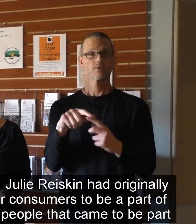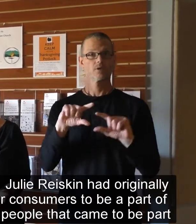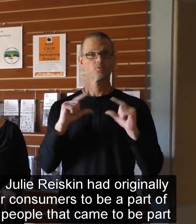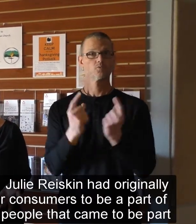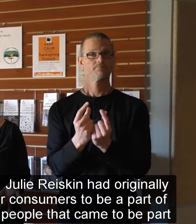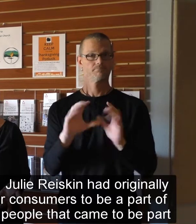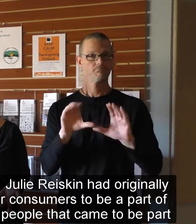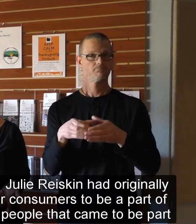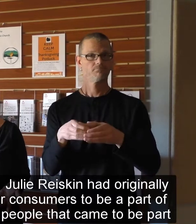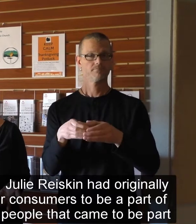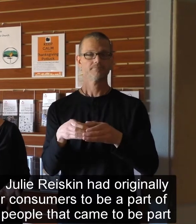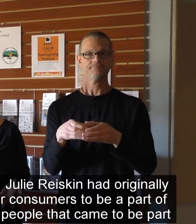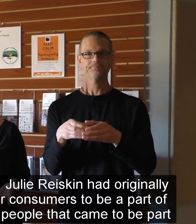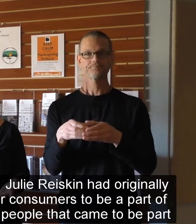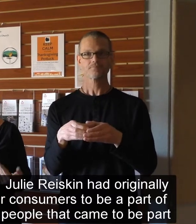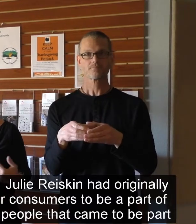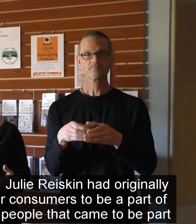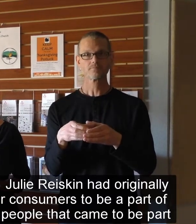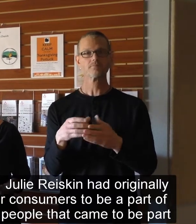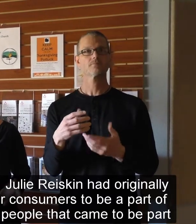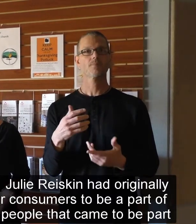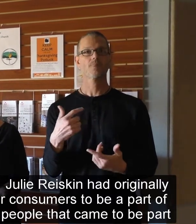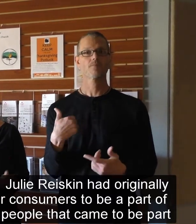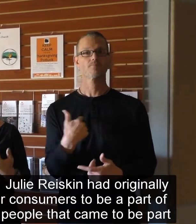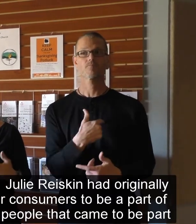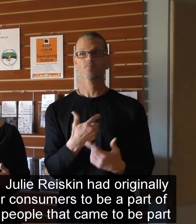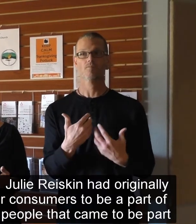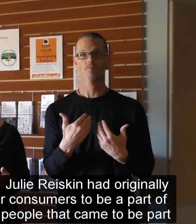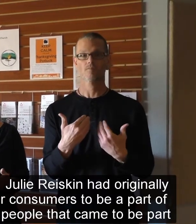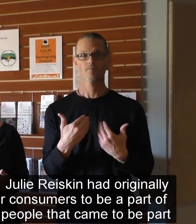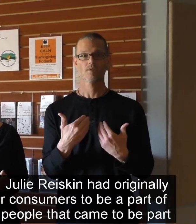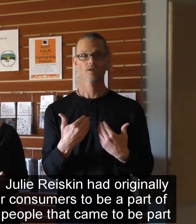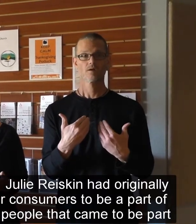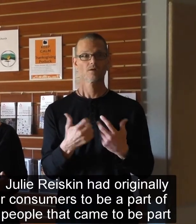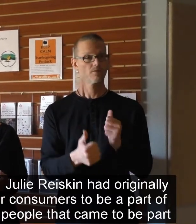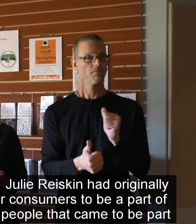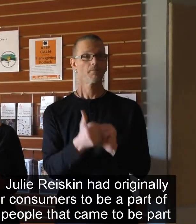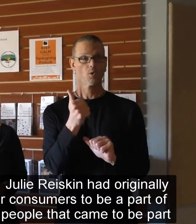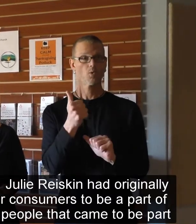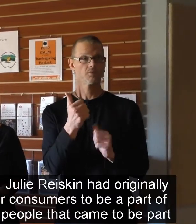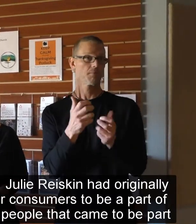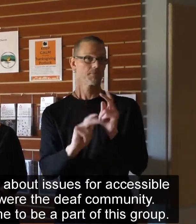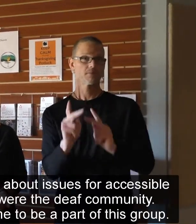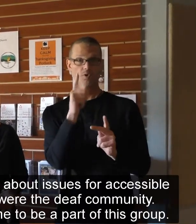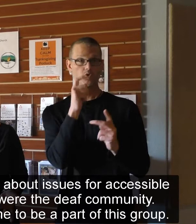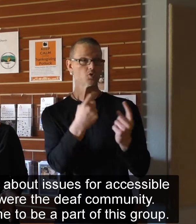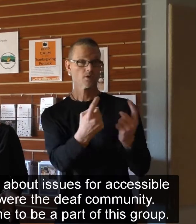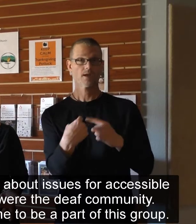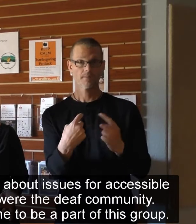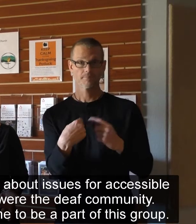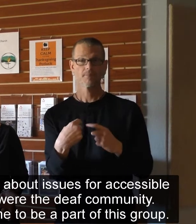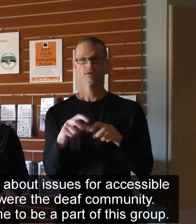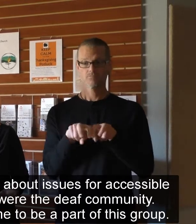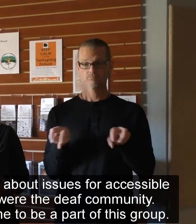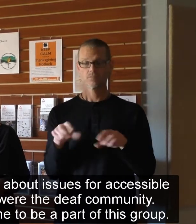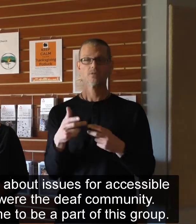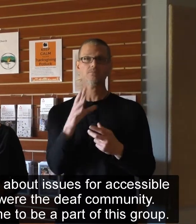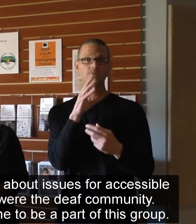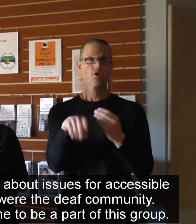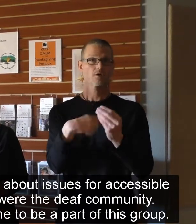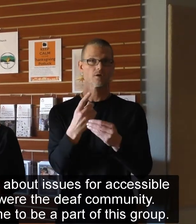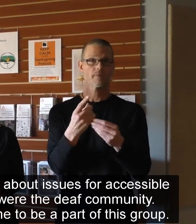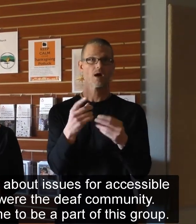group. And we had the most people that came as a part of this group to talk about issues